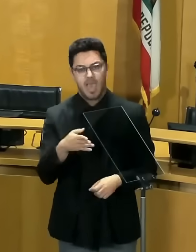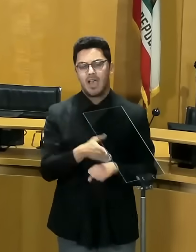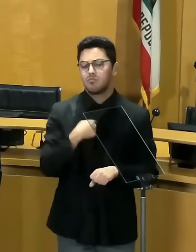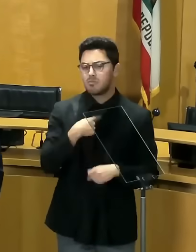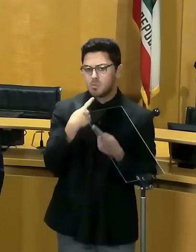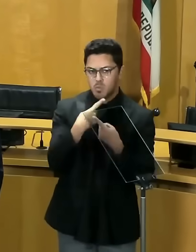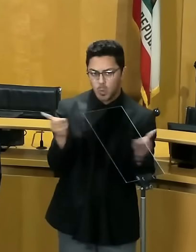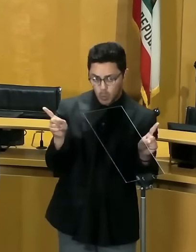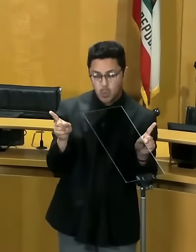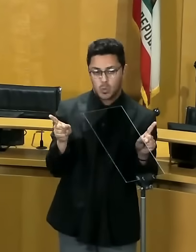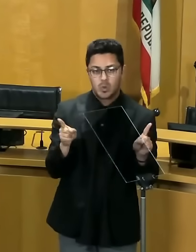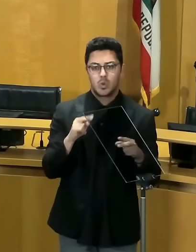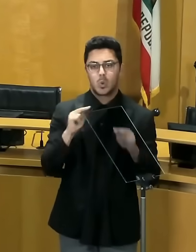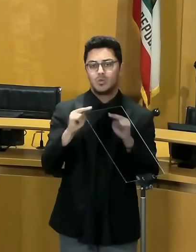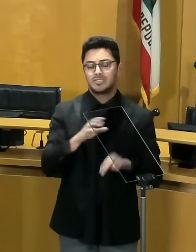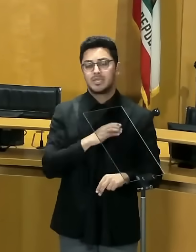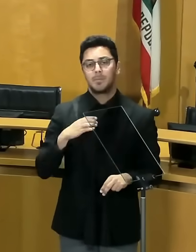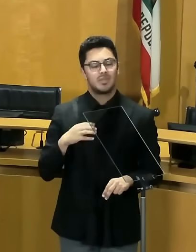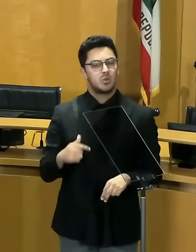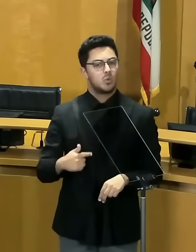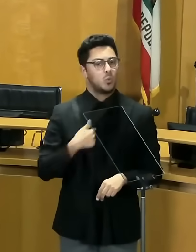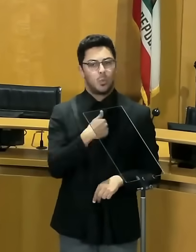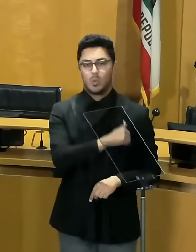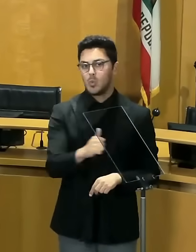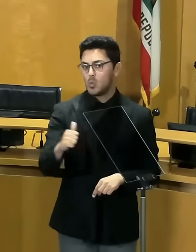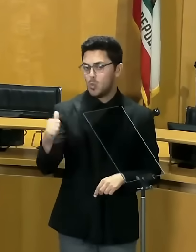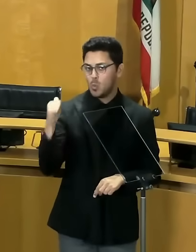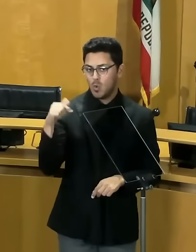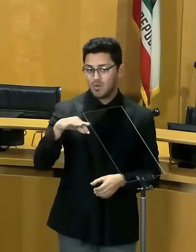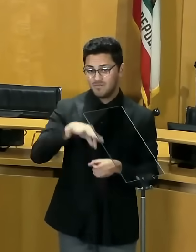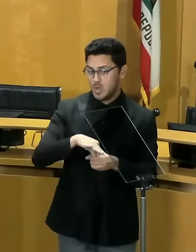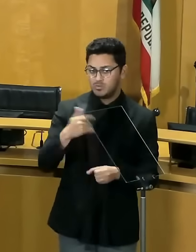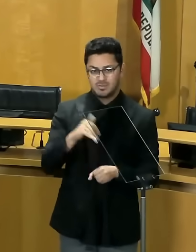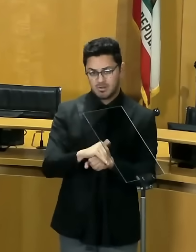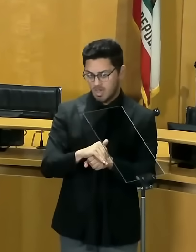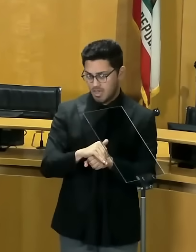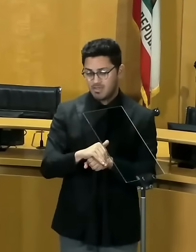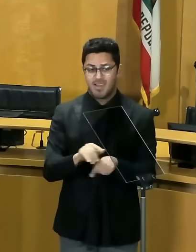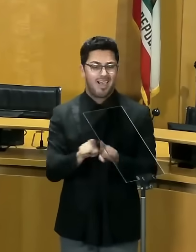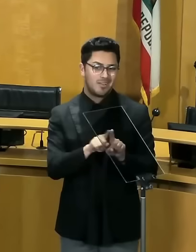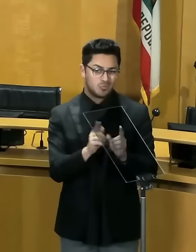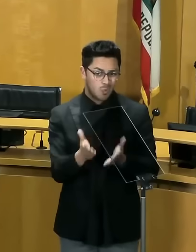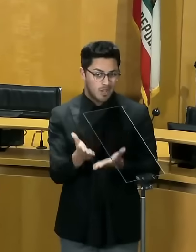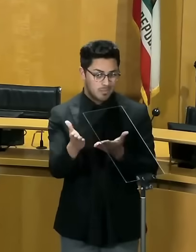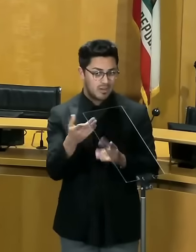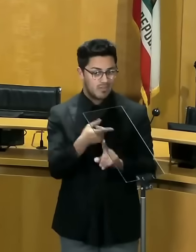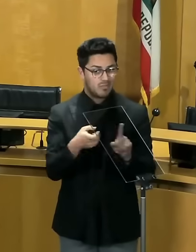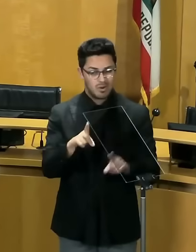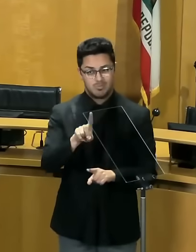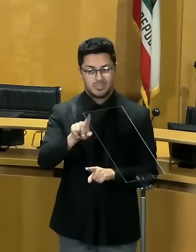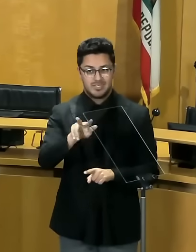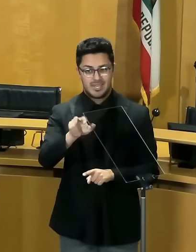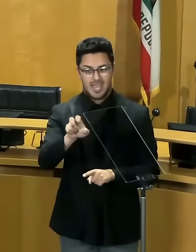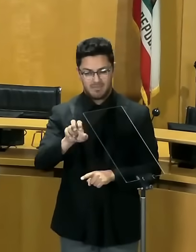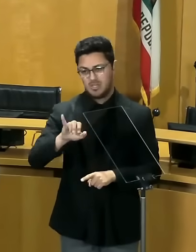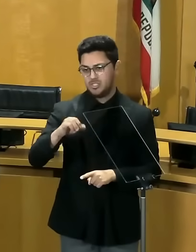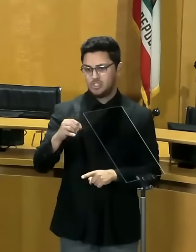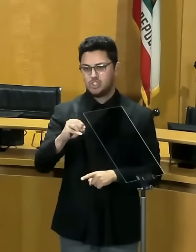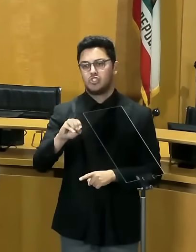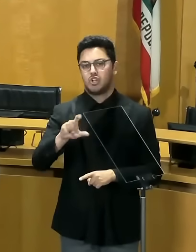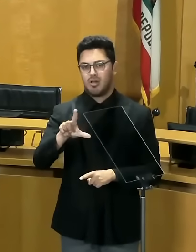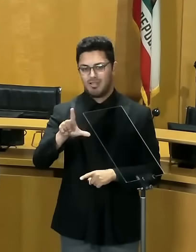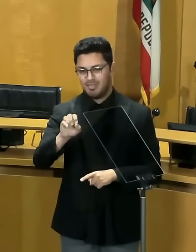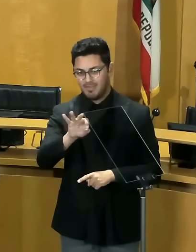to the negotiating committee, we're not going to vote tonight, as recommended to me by David Jolliffe, one of